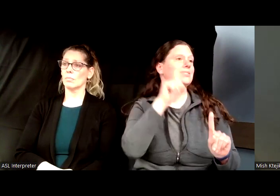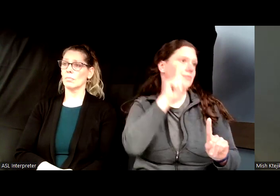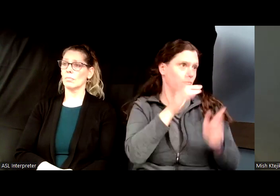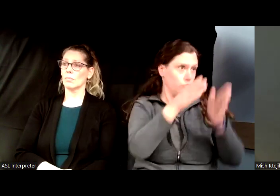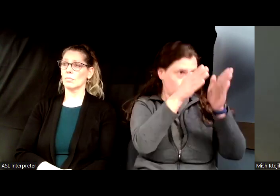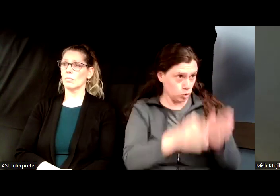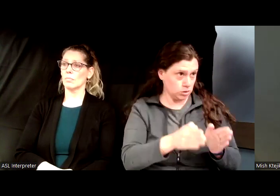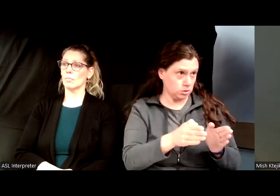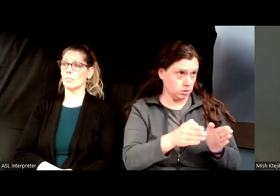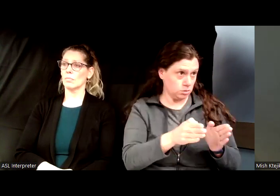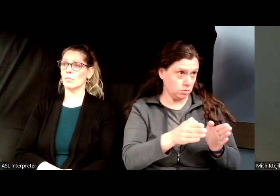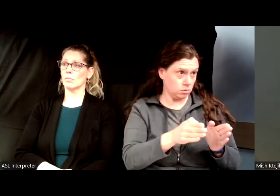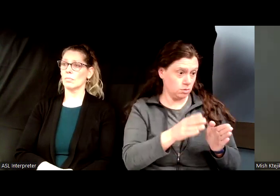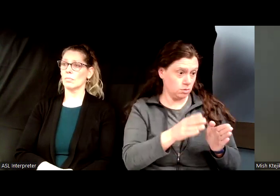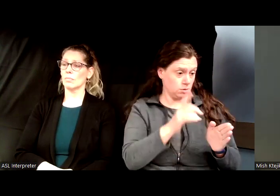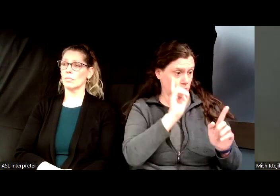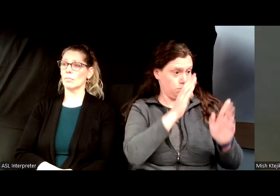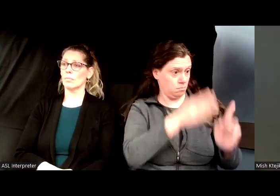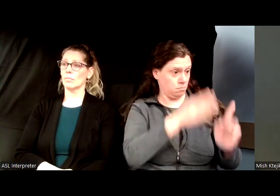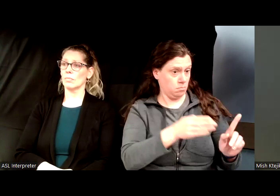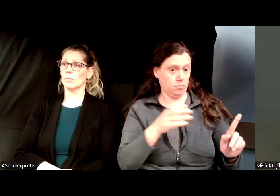True, it's just given out, so a deaf person.